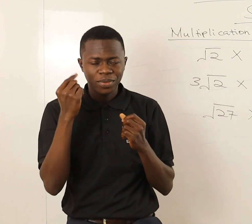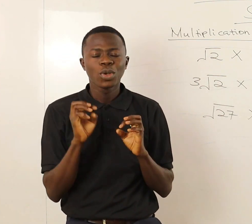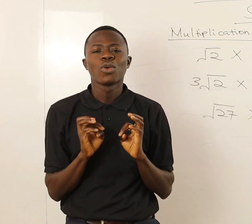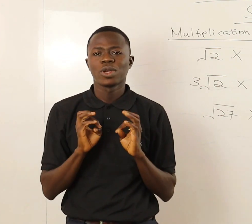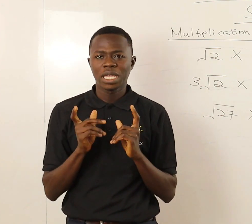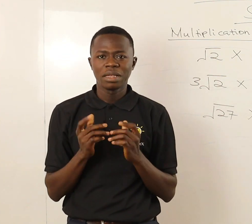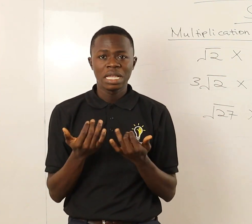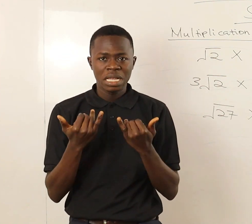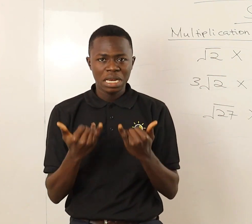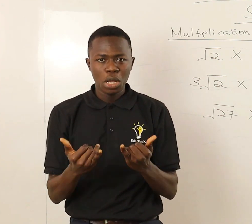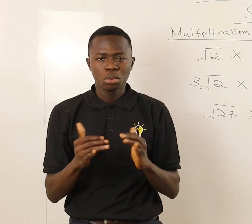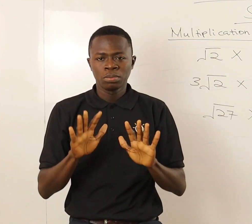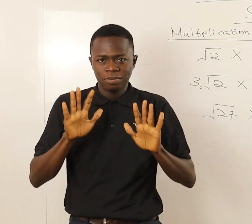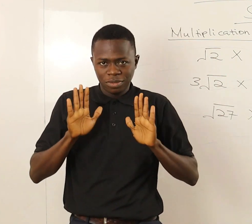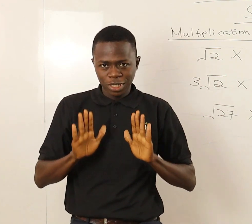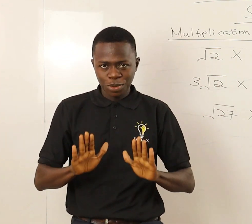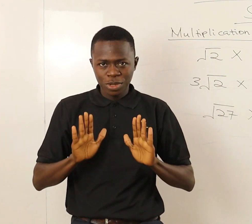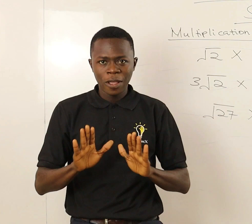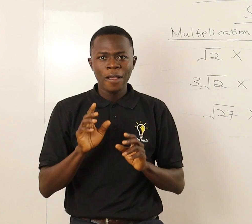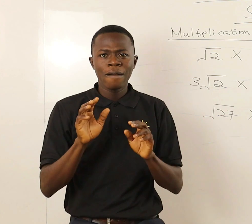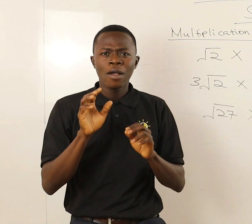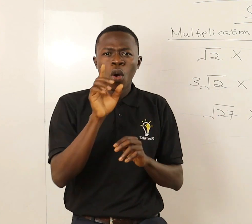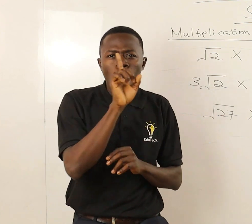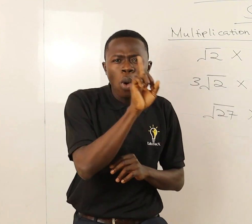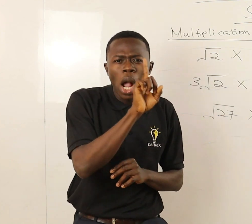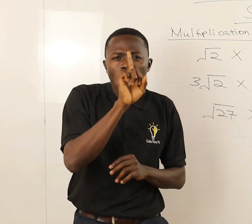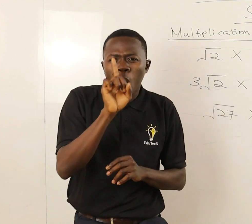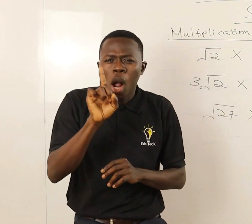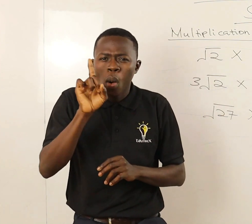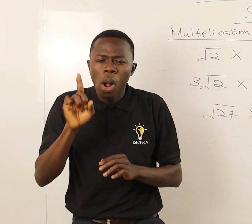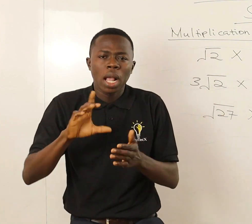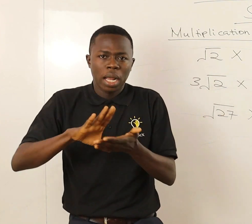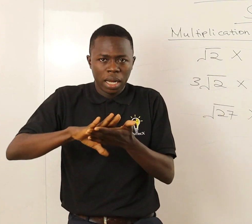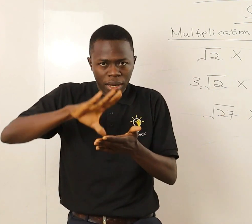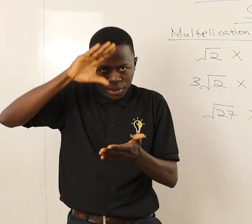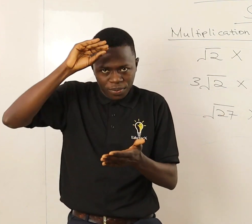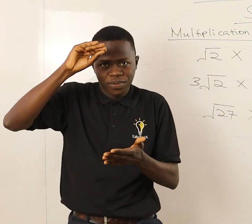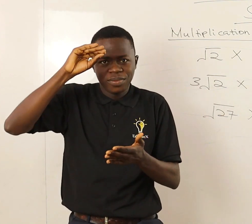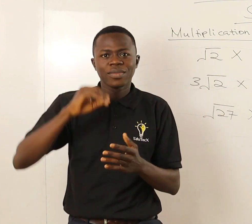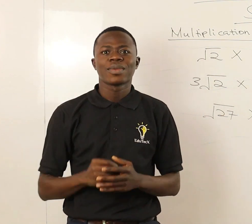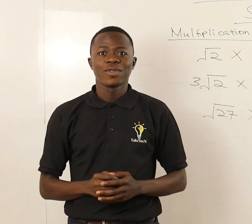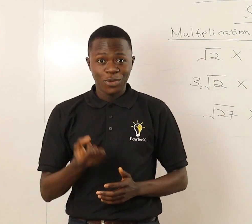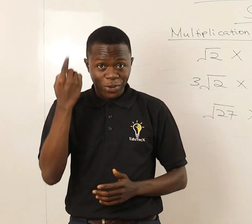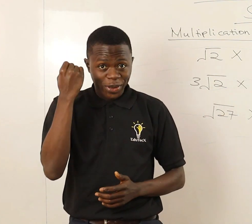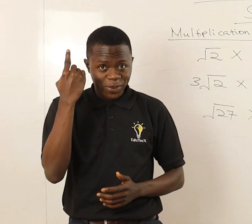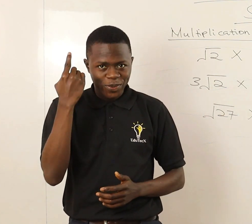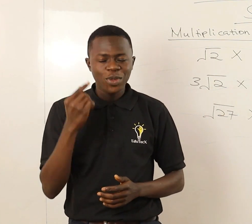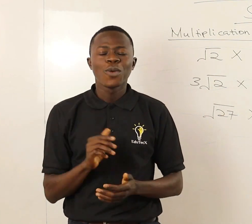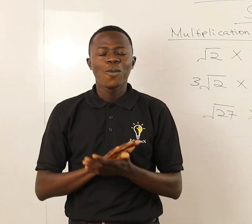So now relax. We are going to take them one by one and then study how to solve them.